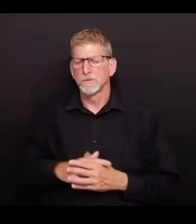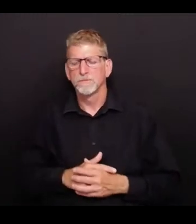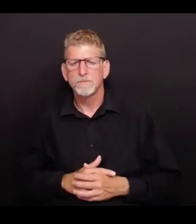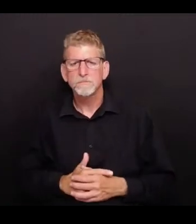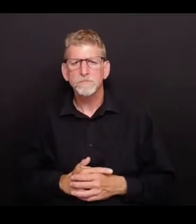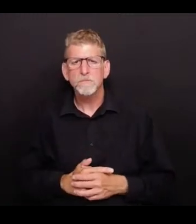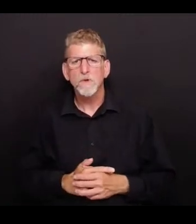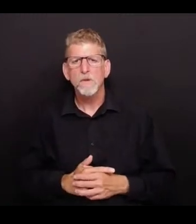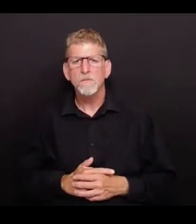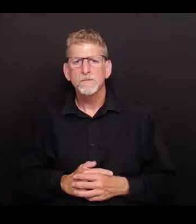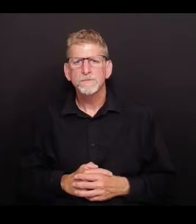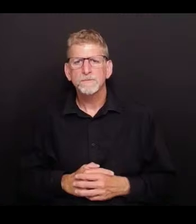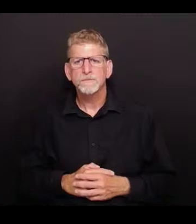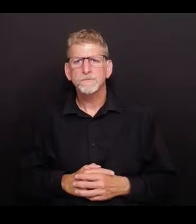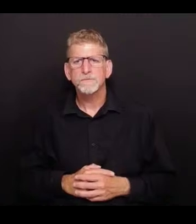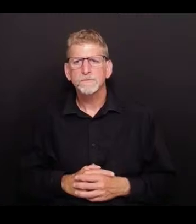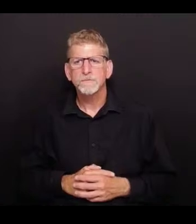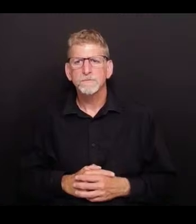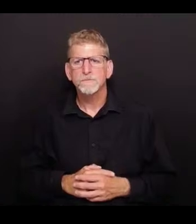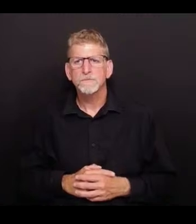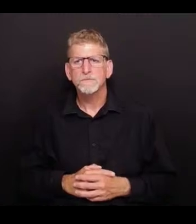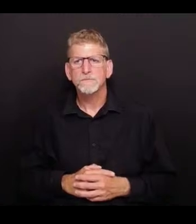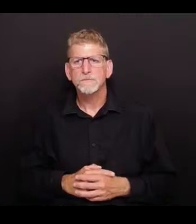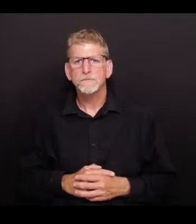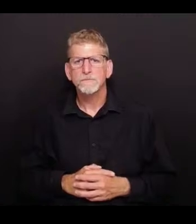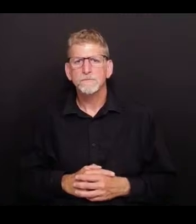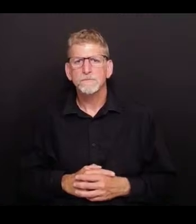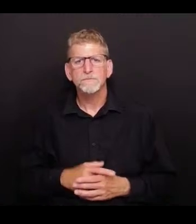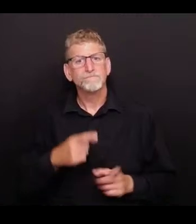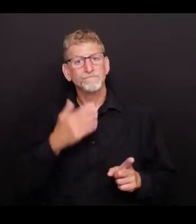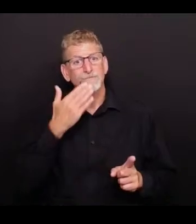Yeah, thanks, Director Ayersman, and thanks for the question, Catherine.